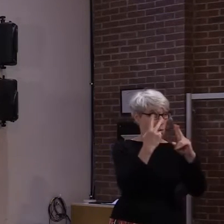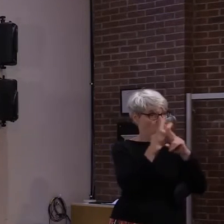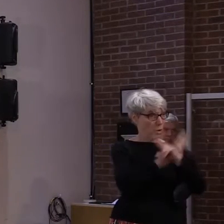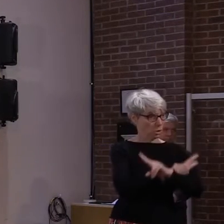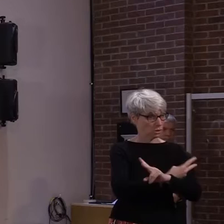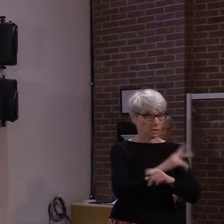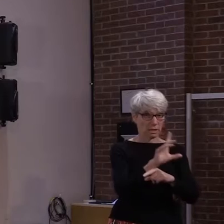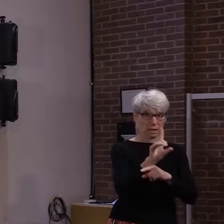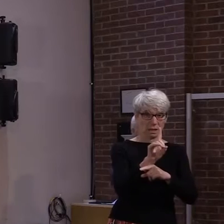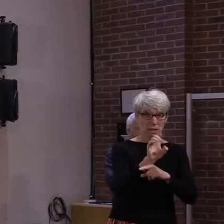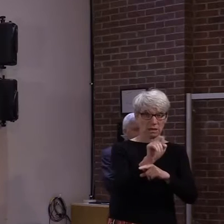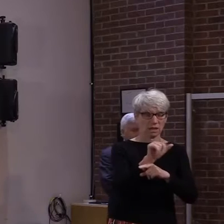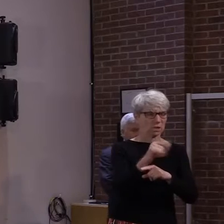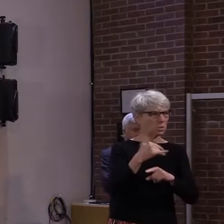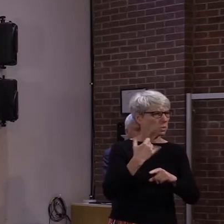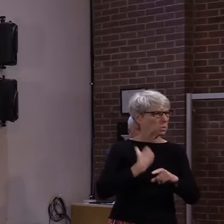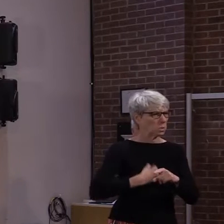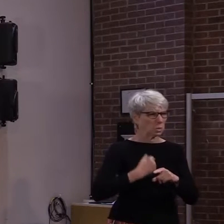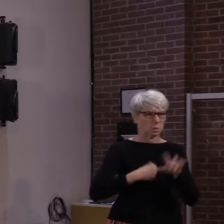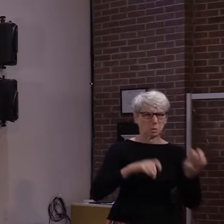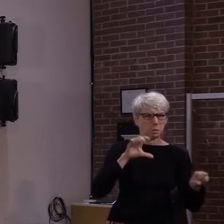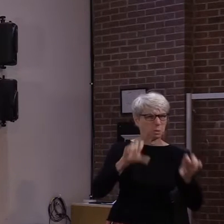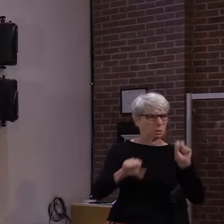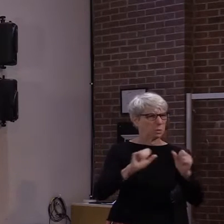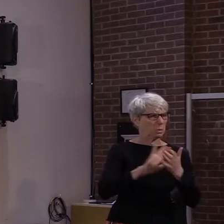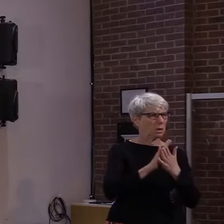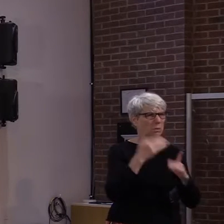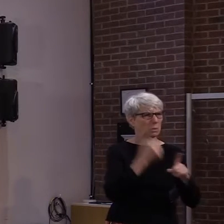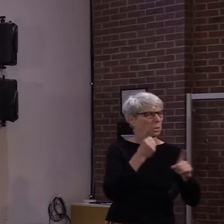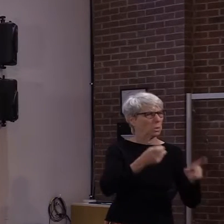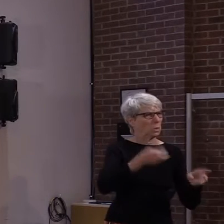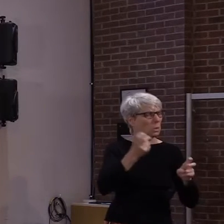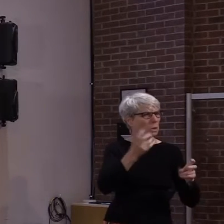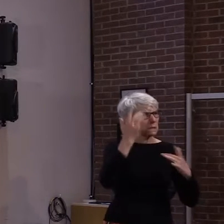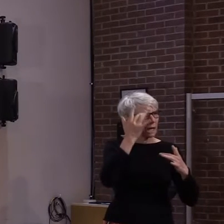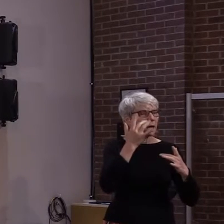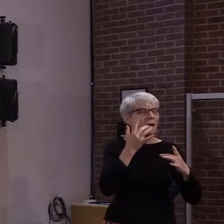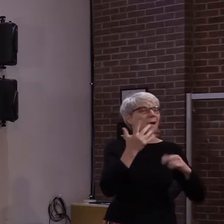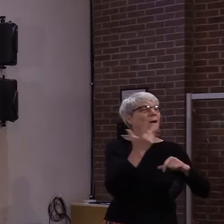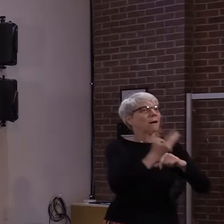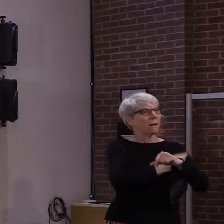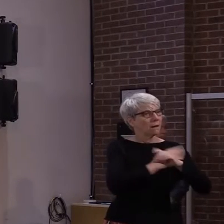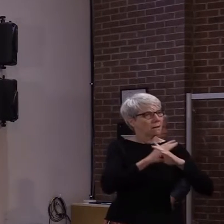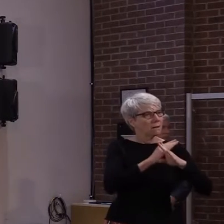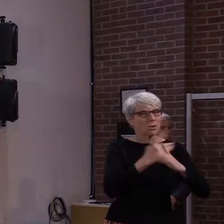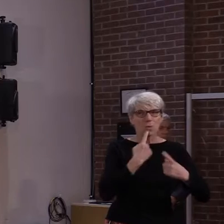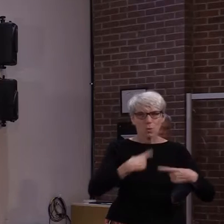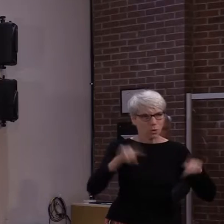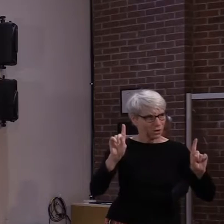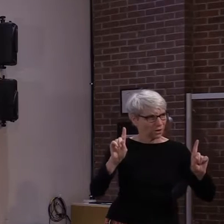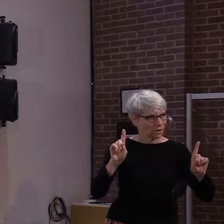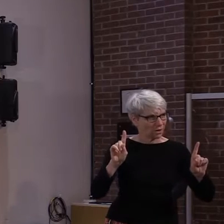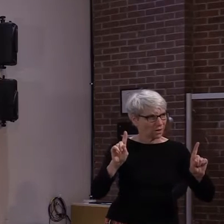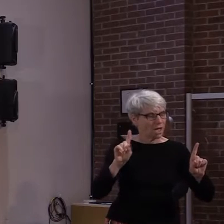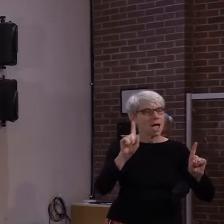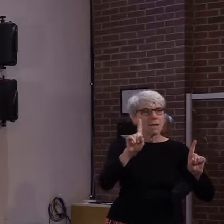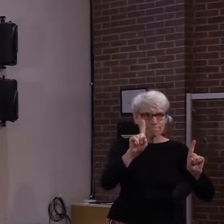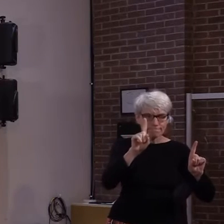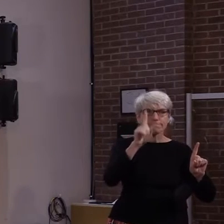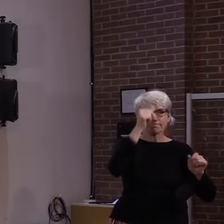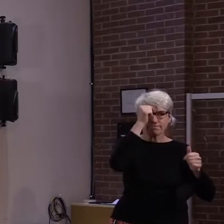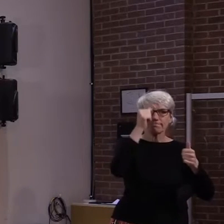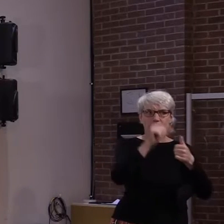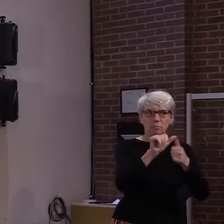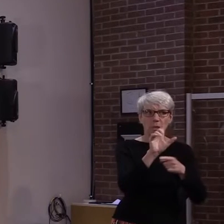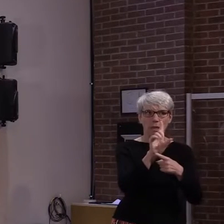of the Delta virus. But we must also recognize how completely the Delta variant of the virus has changed the